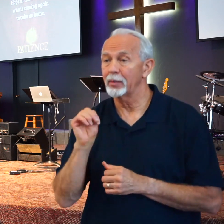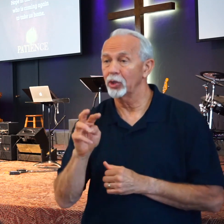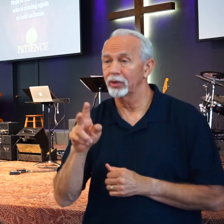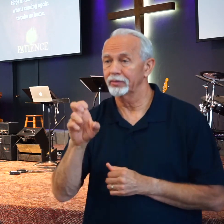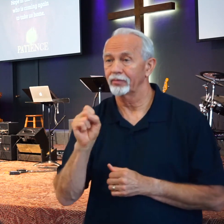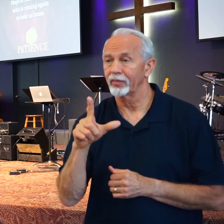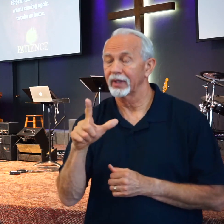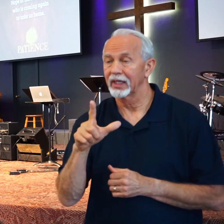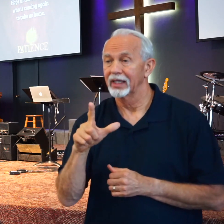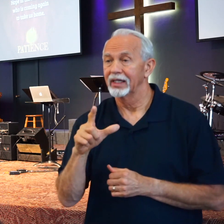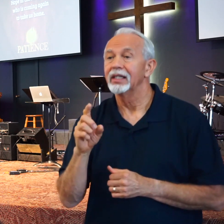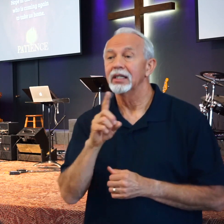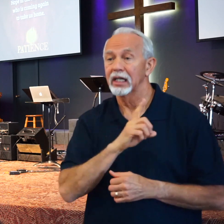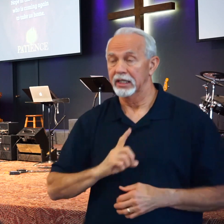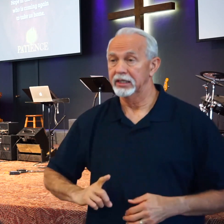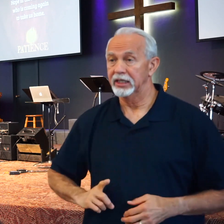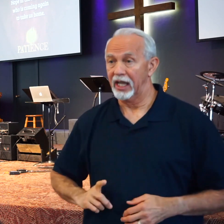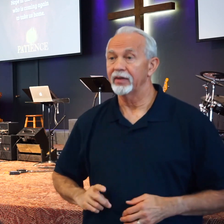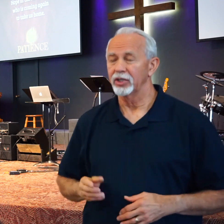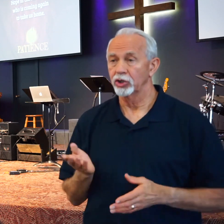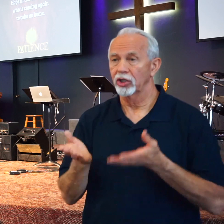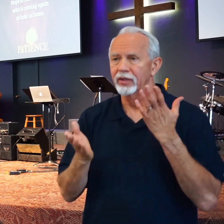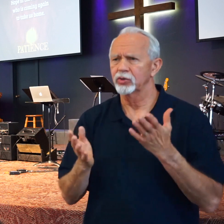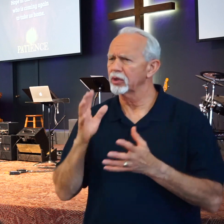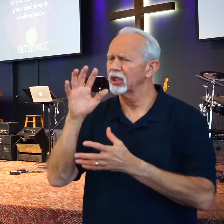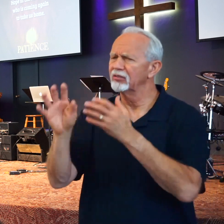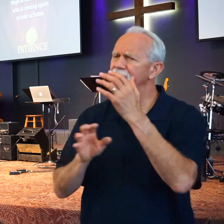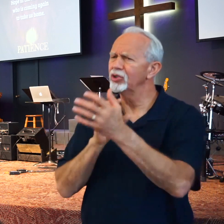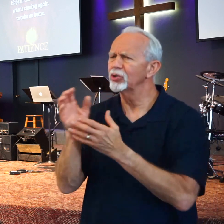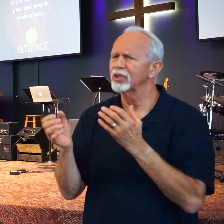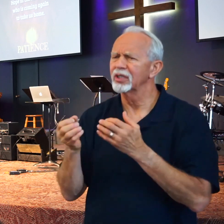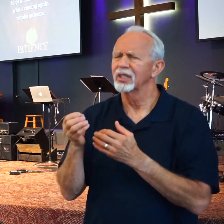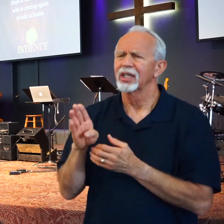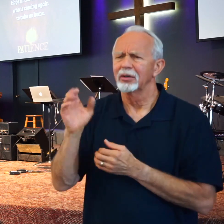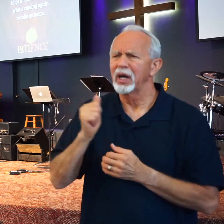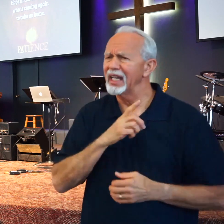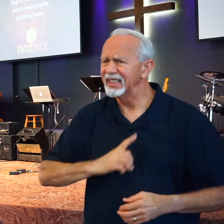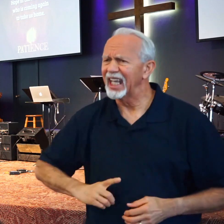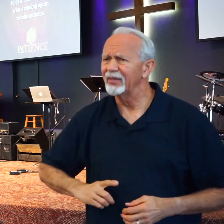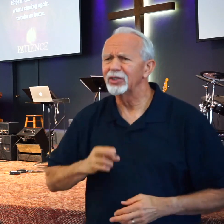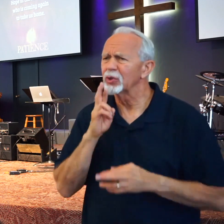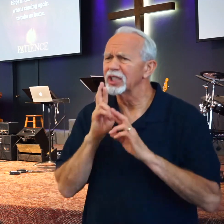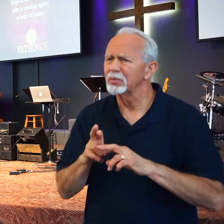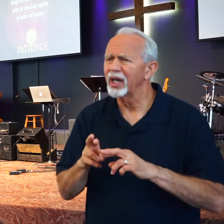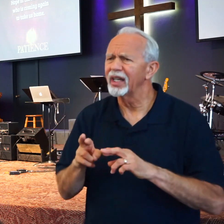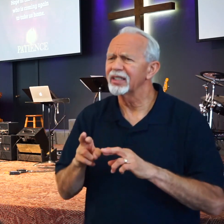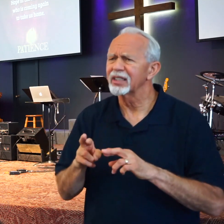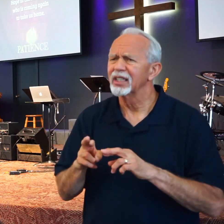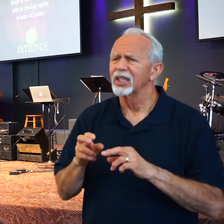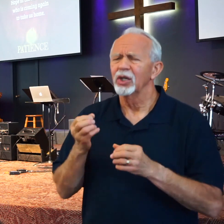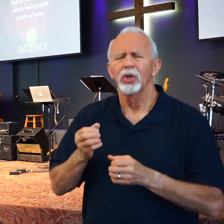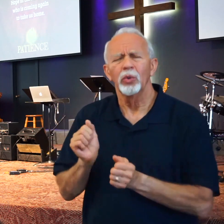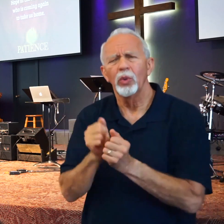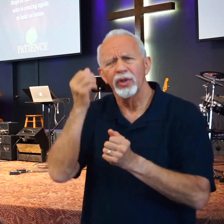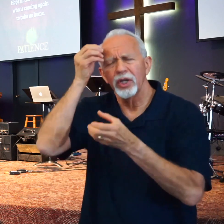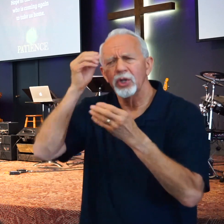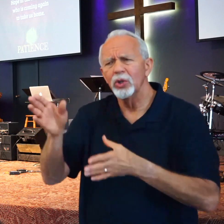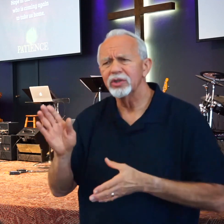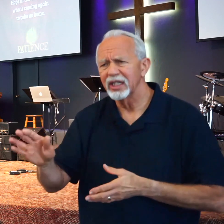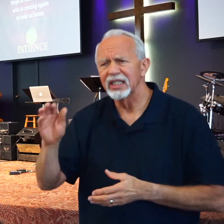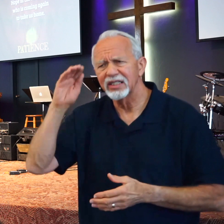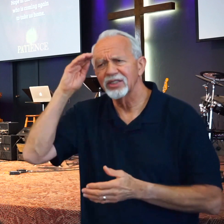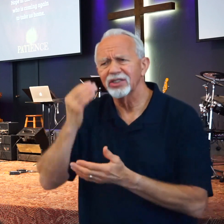You see, even David's servants were confused by his response to the news that his son had died. They were